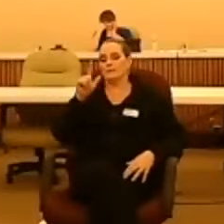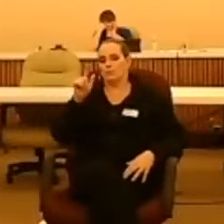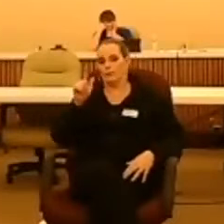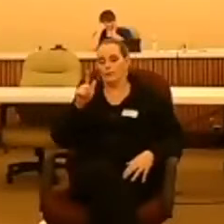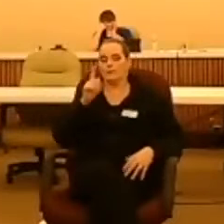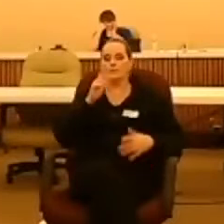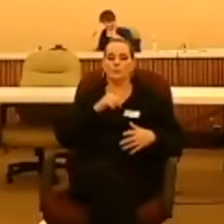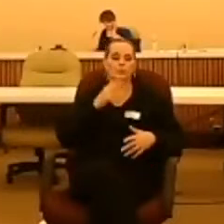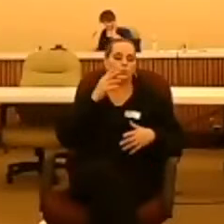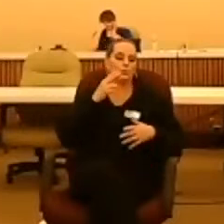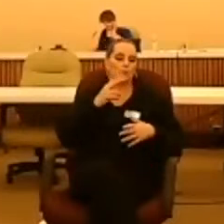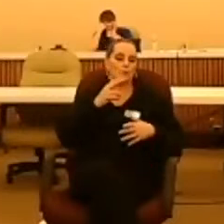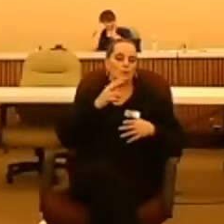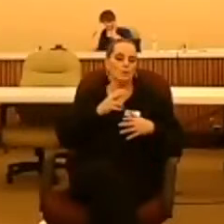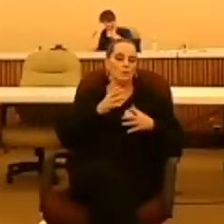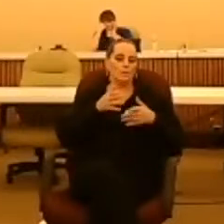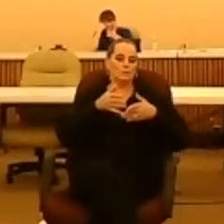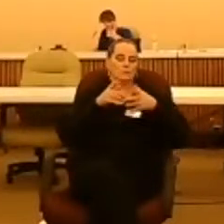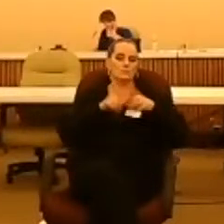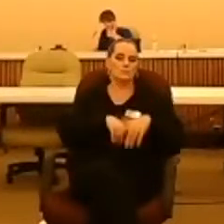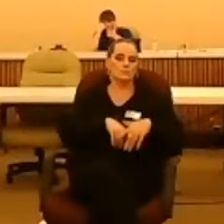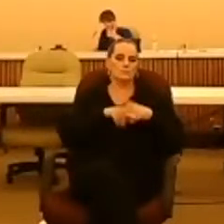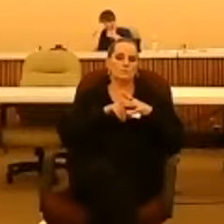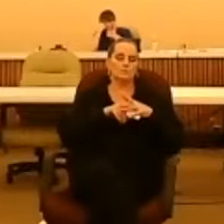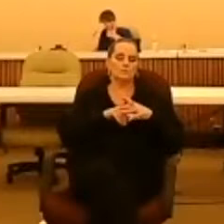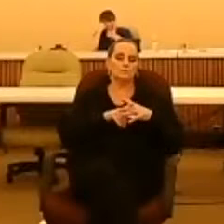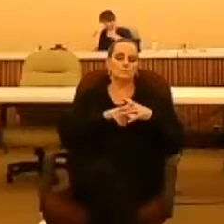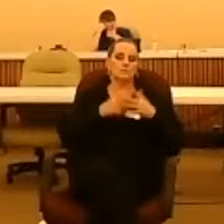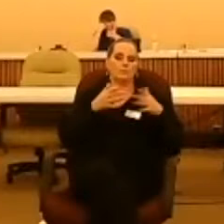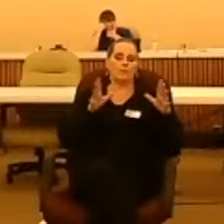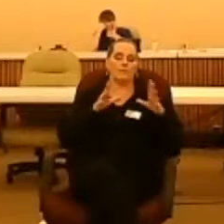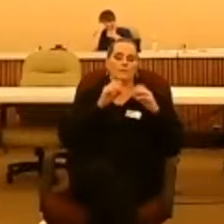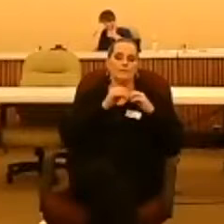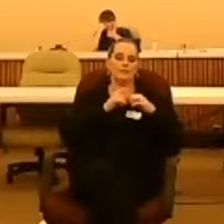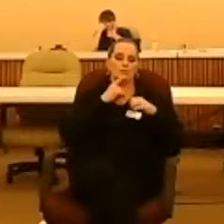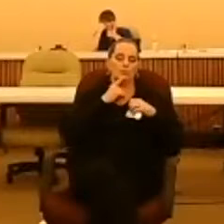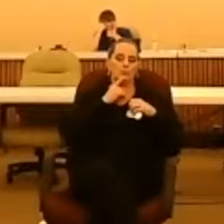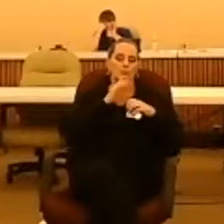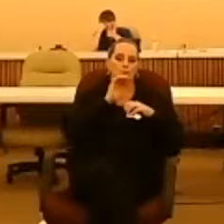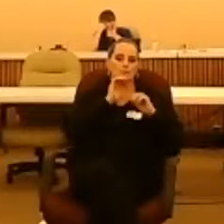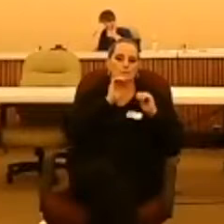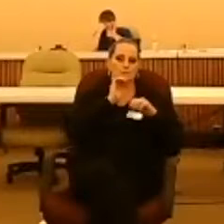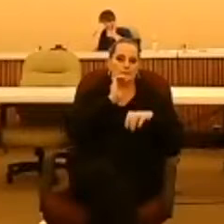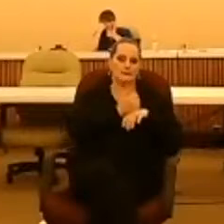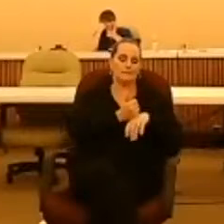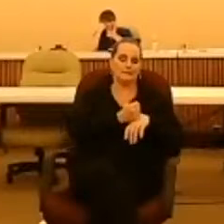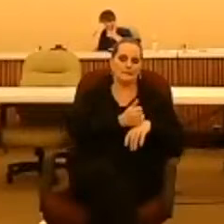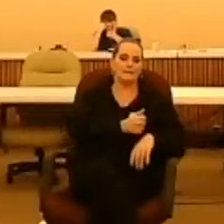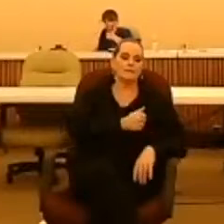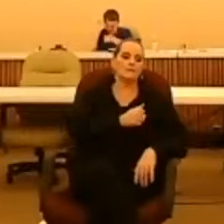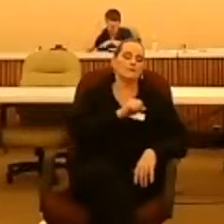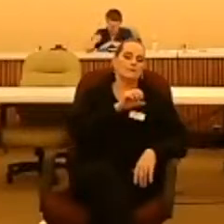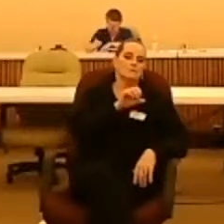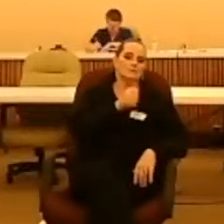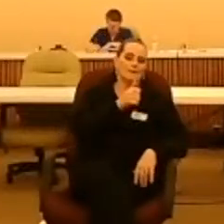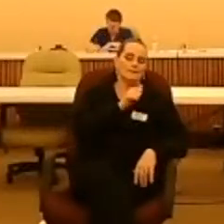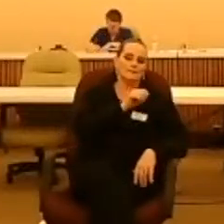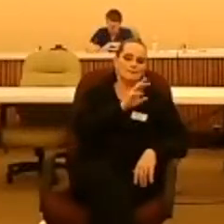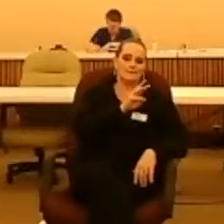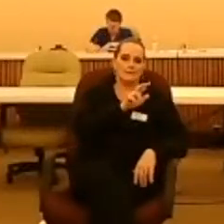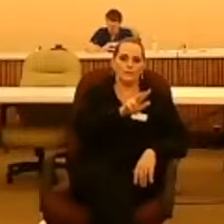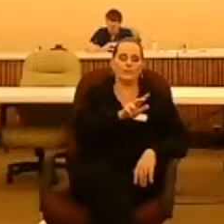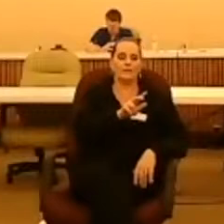to call for a public hearing to consider designating 1063 Erie Station Road as a historic site.